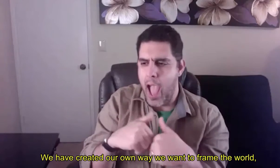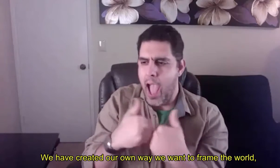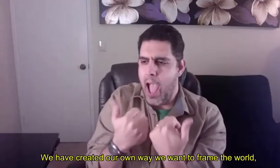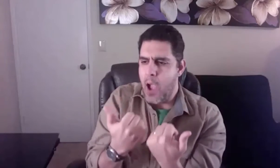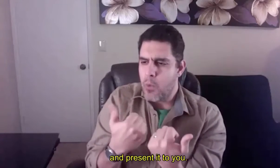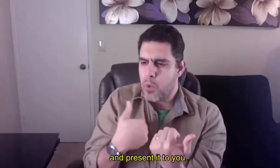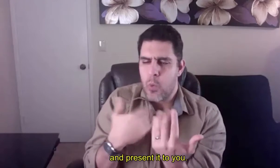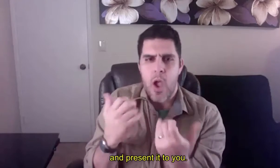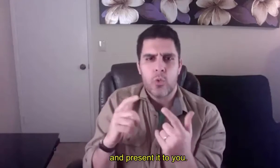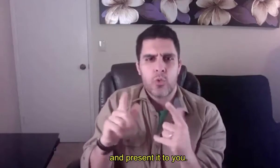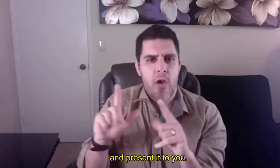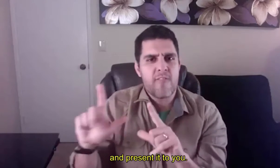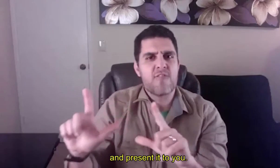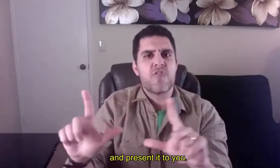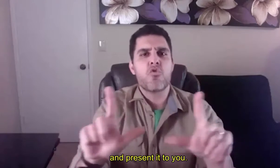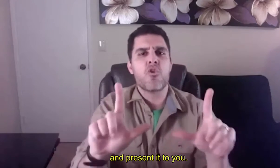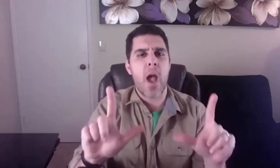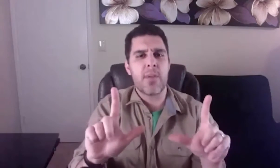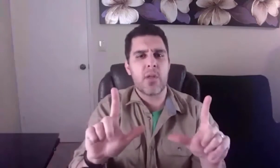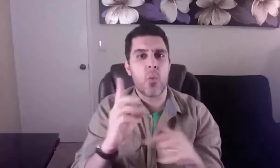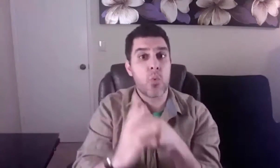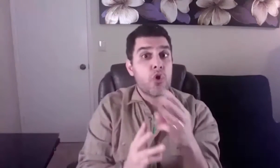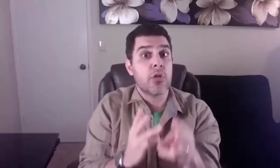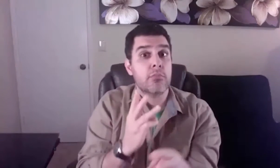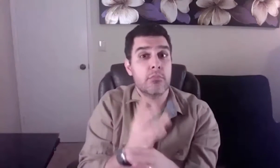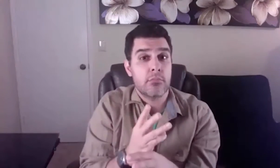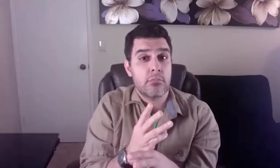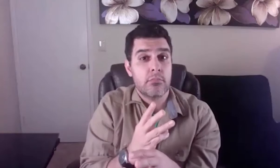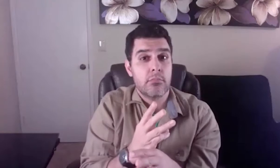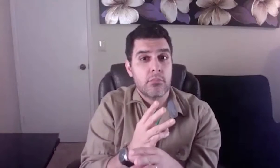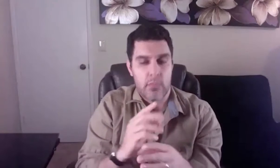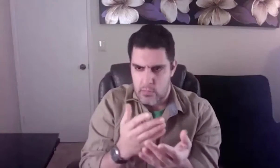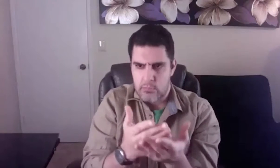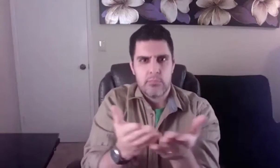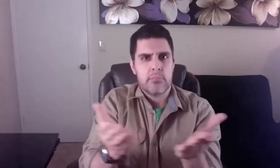frame the world and present it to you.